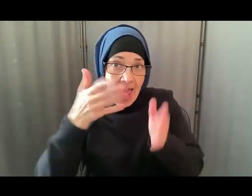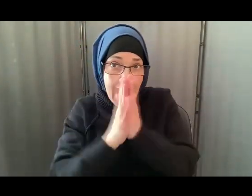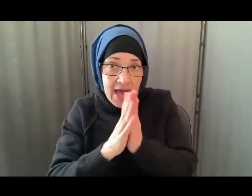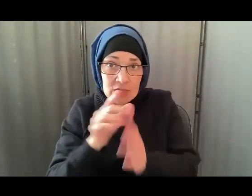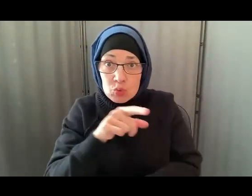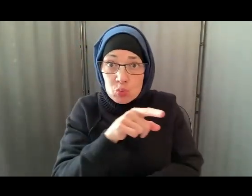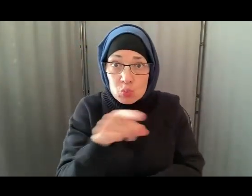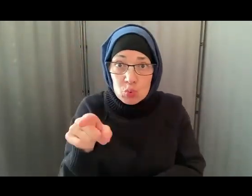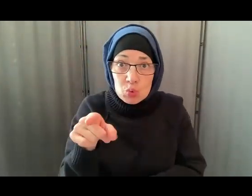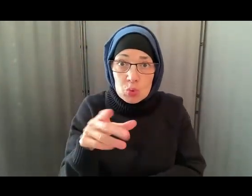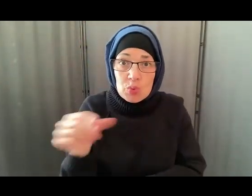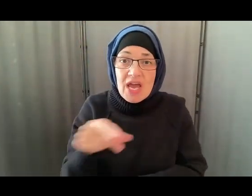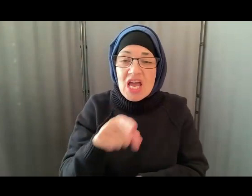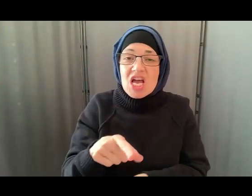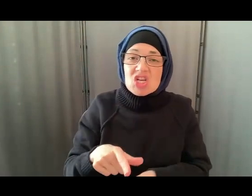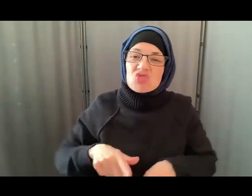a stingy creature,